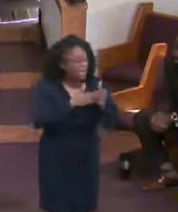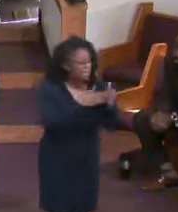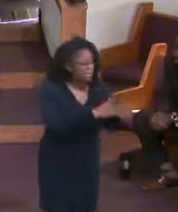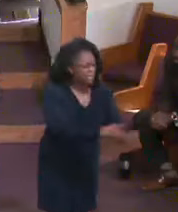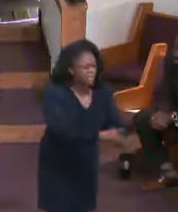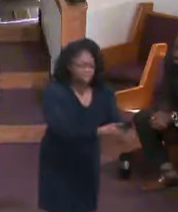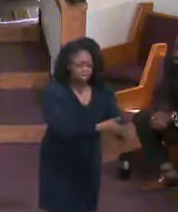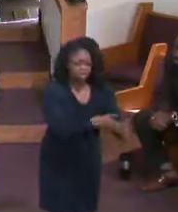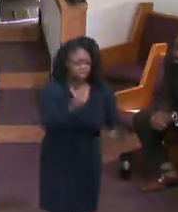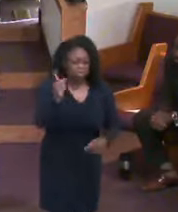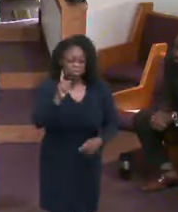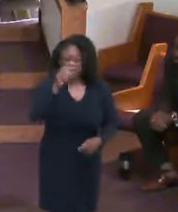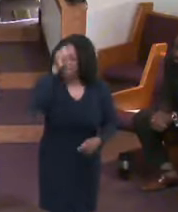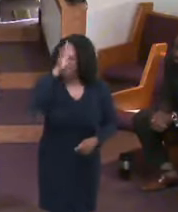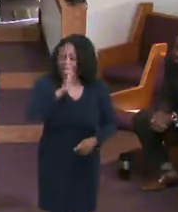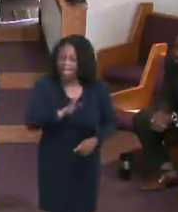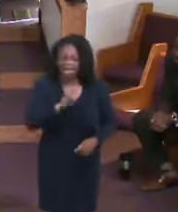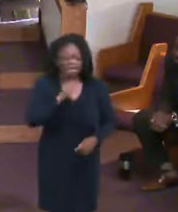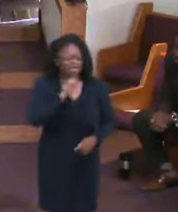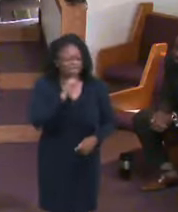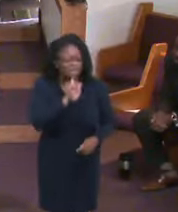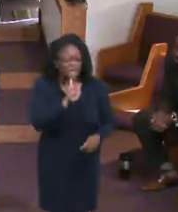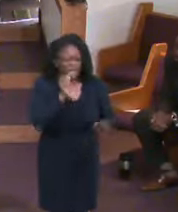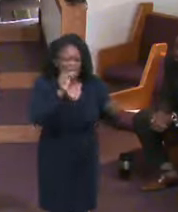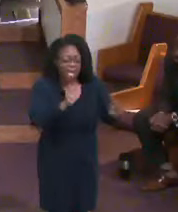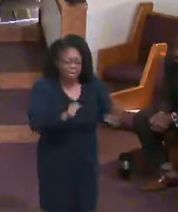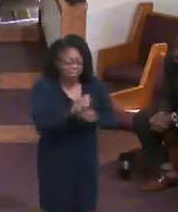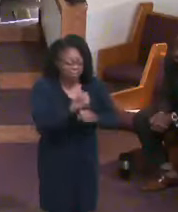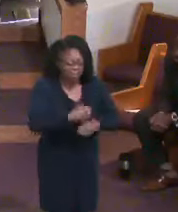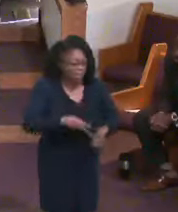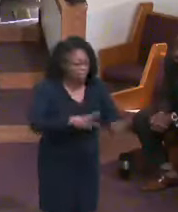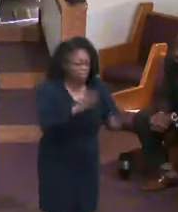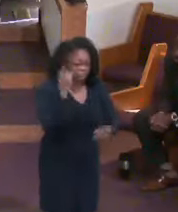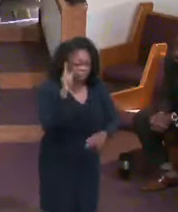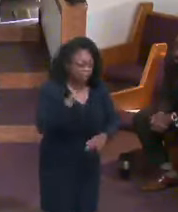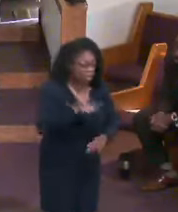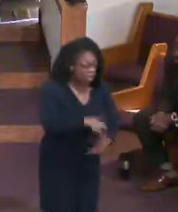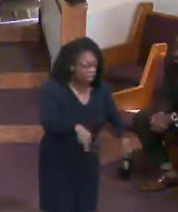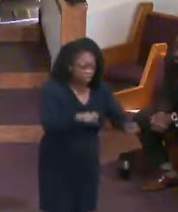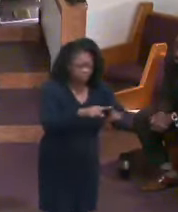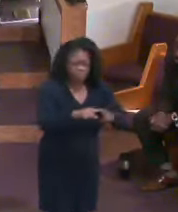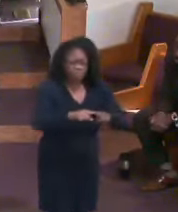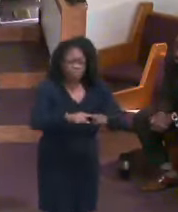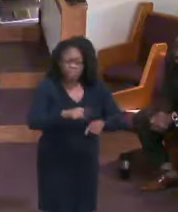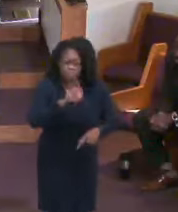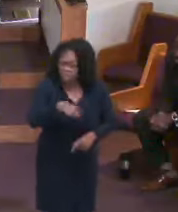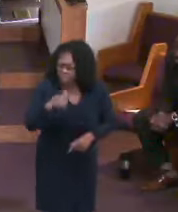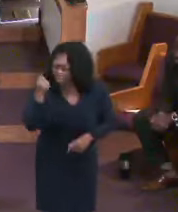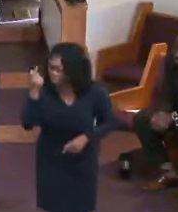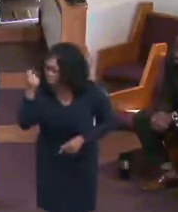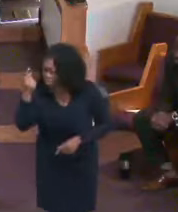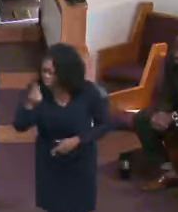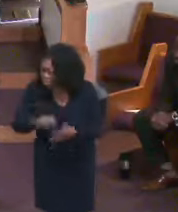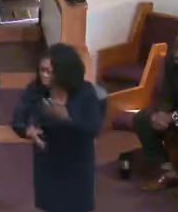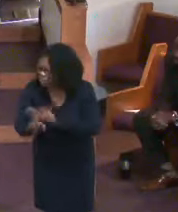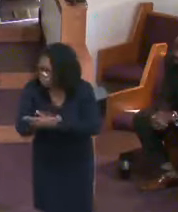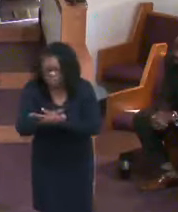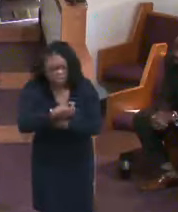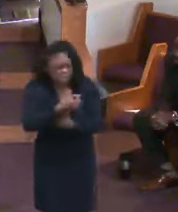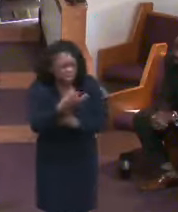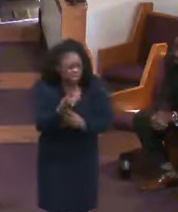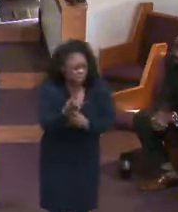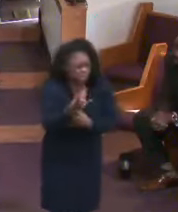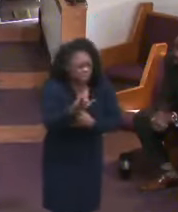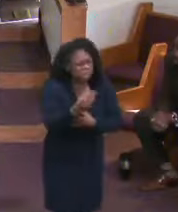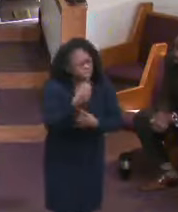to where God will not be able to make a way for you. Oh, y'all got to help me out this morning. There ain't a few of us, so y'all might as well go ahead and say